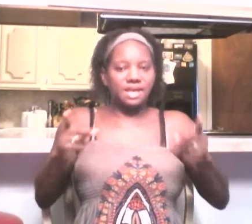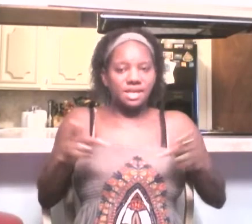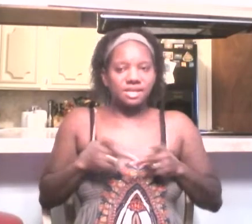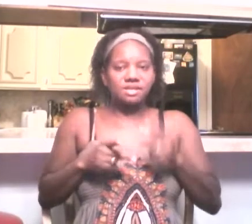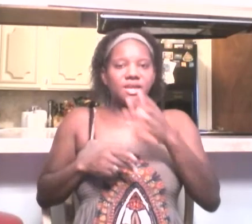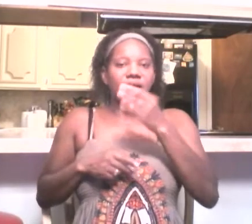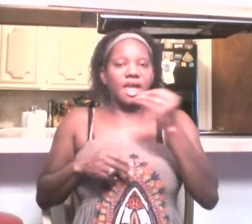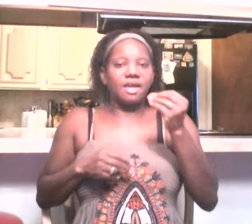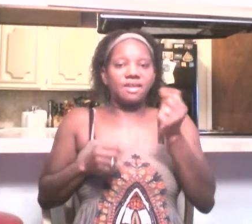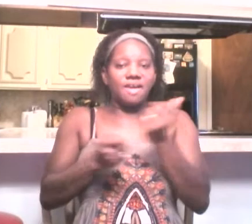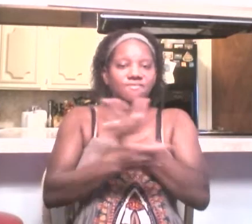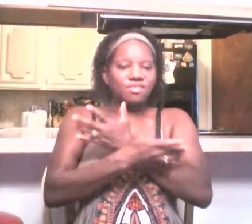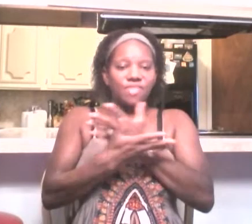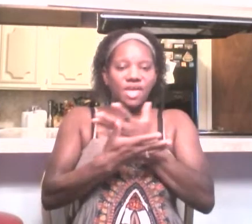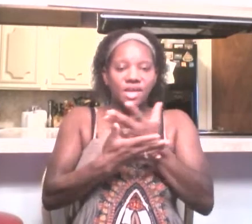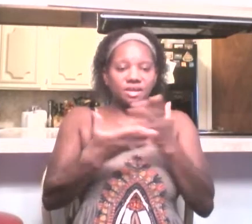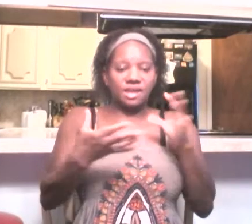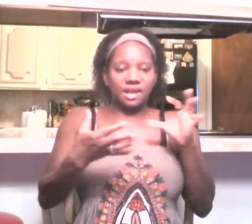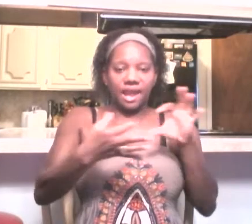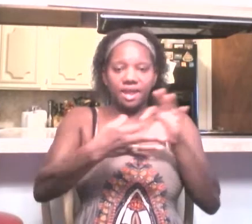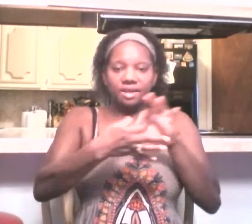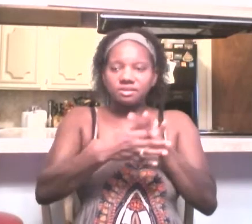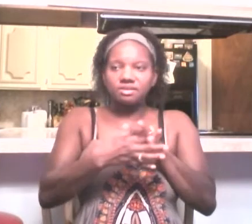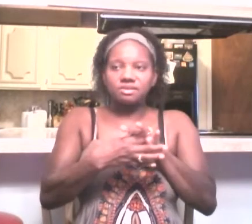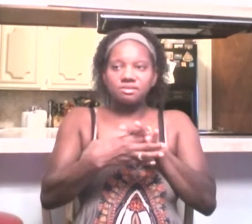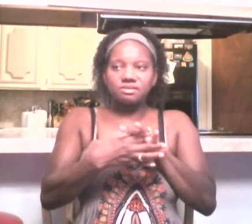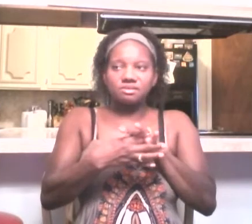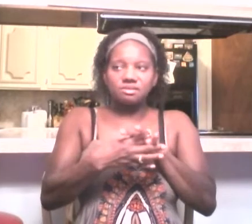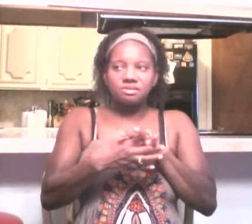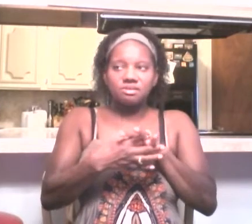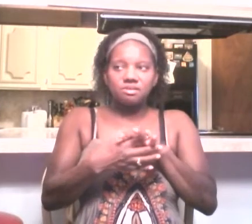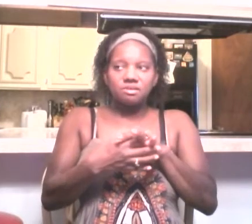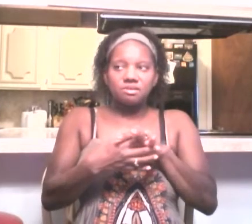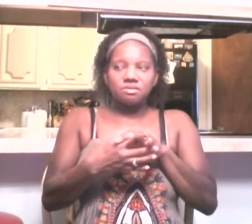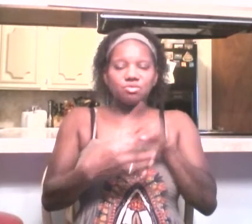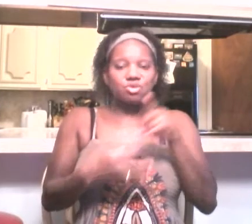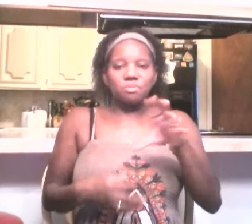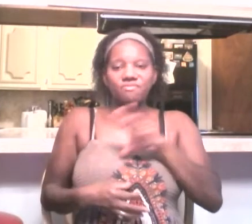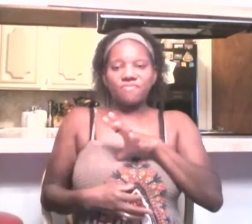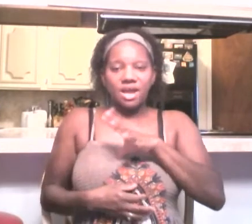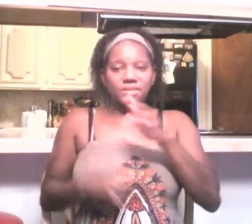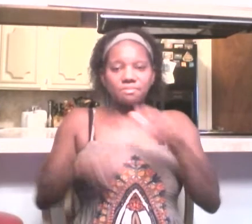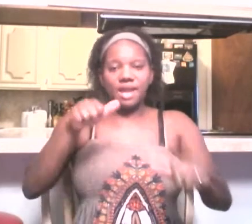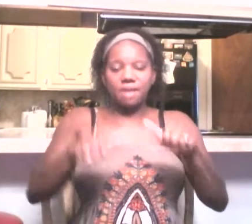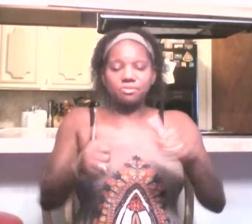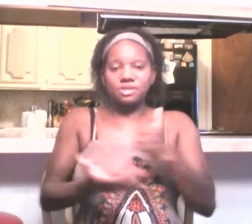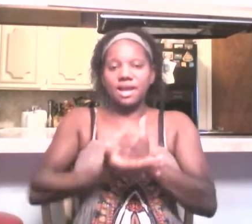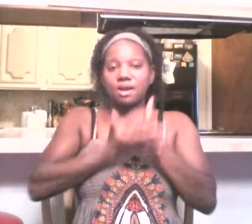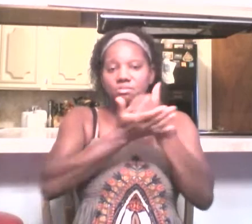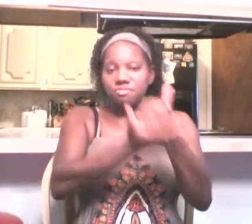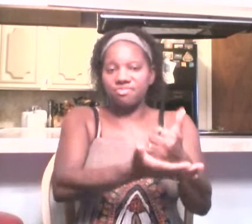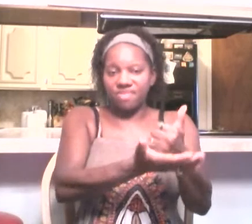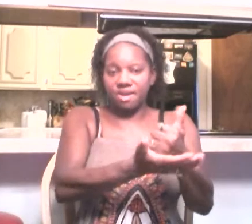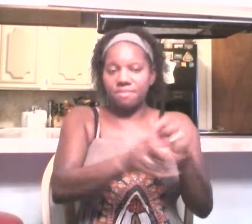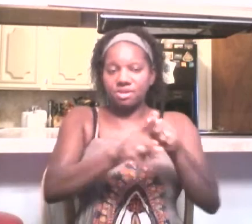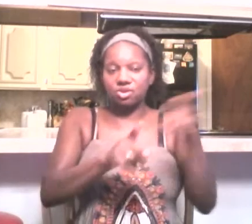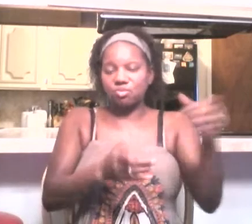place and everything connects, you should be fine and be able to help them as you